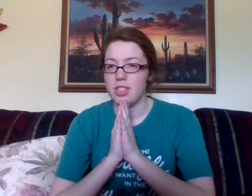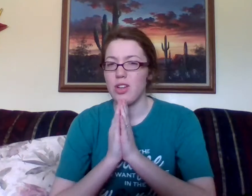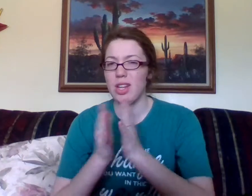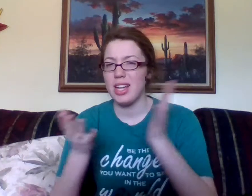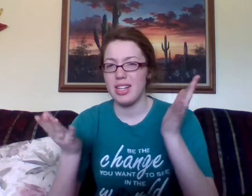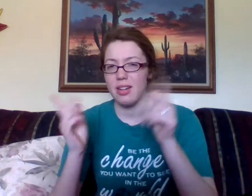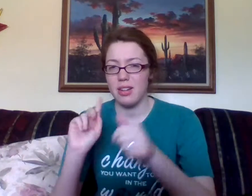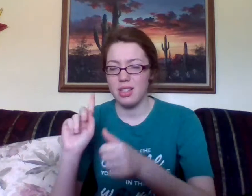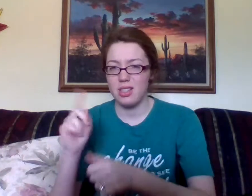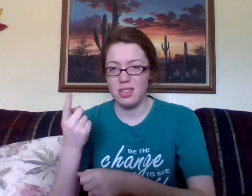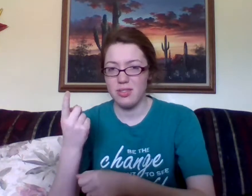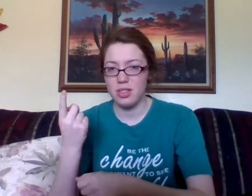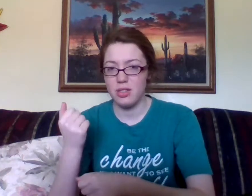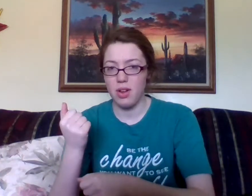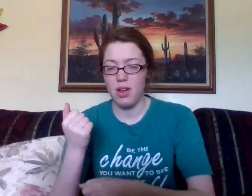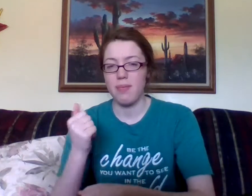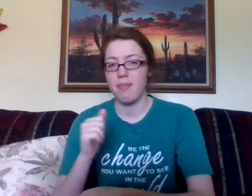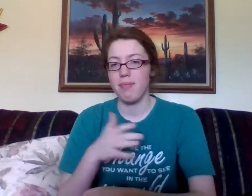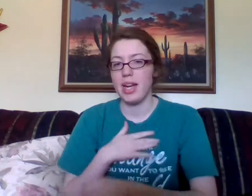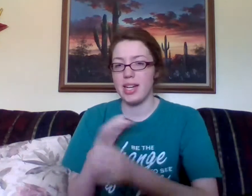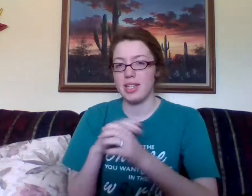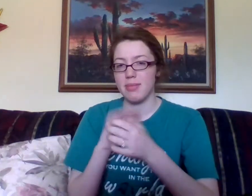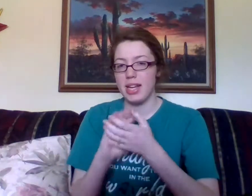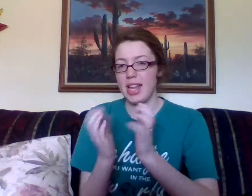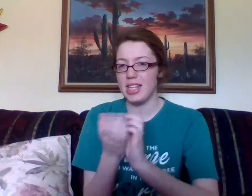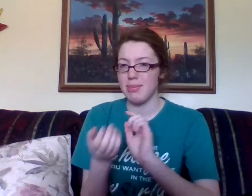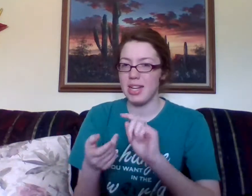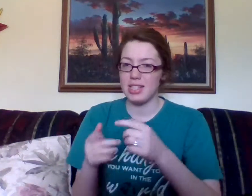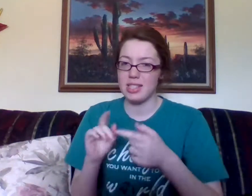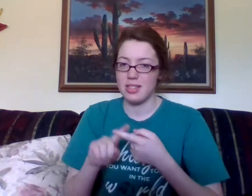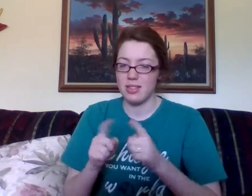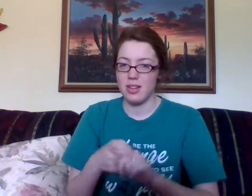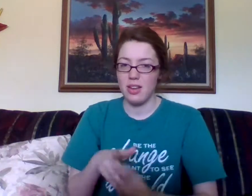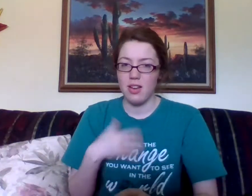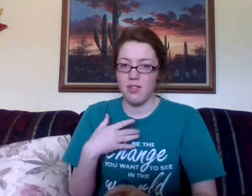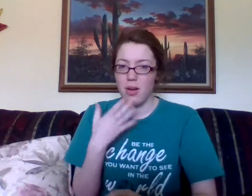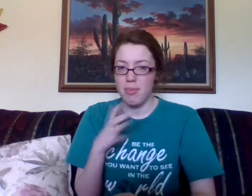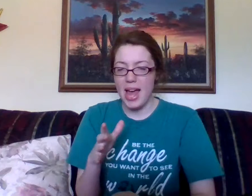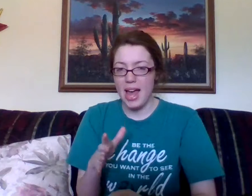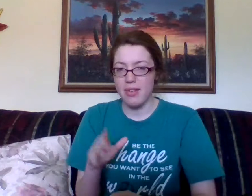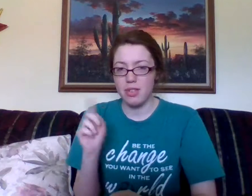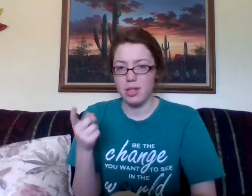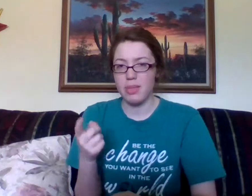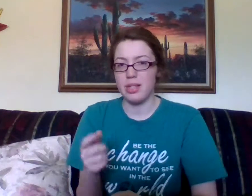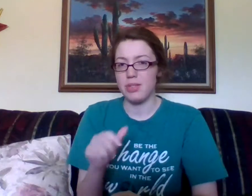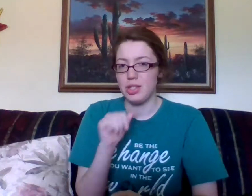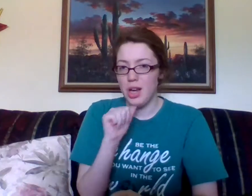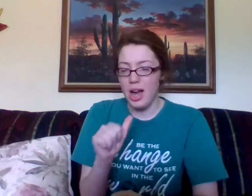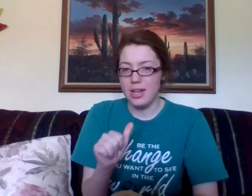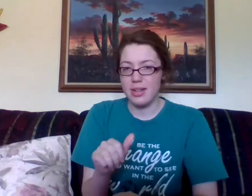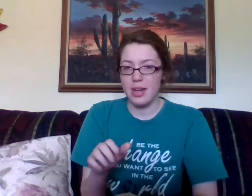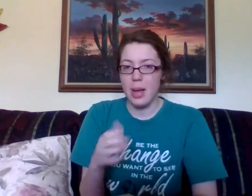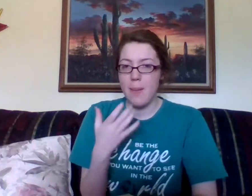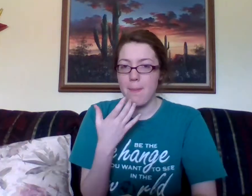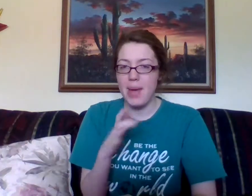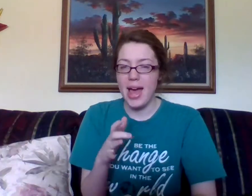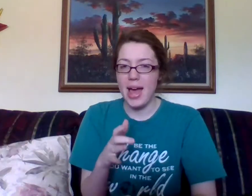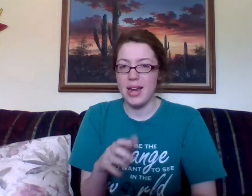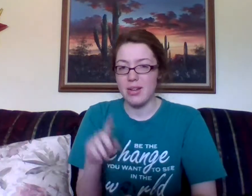So like it's like, first of all, my classmates felt bad for something that was not bad. It